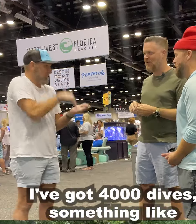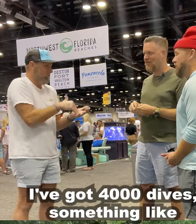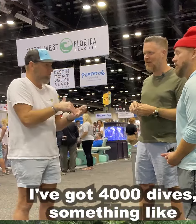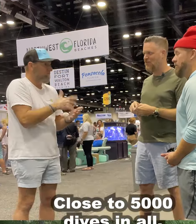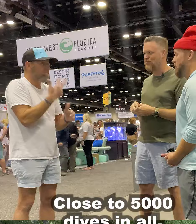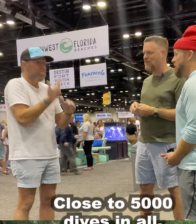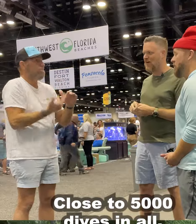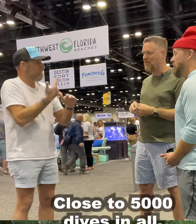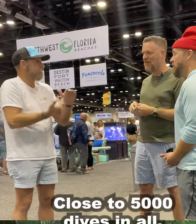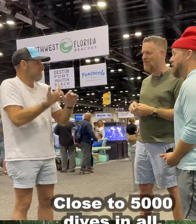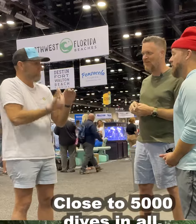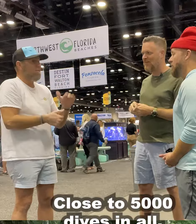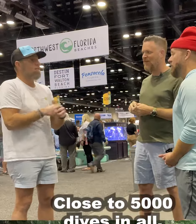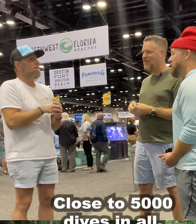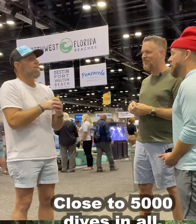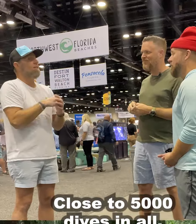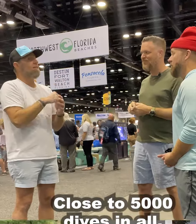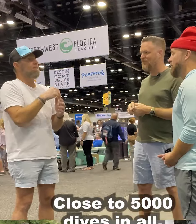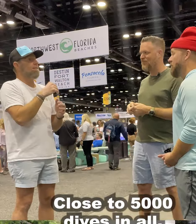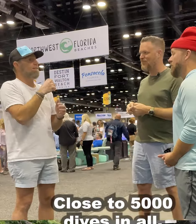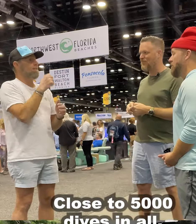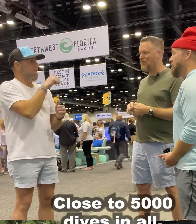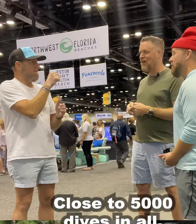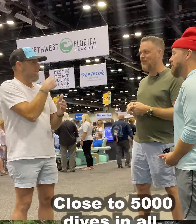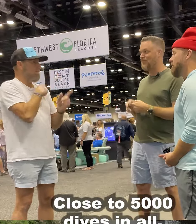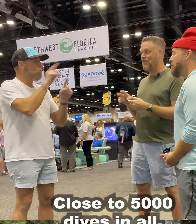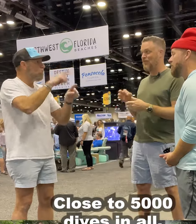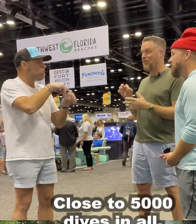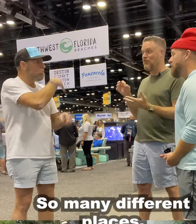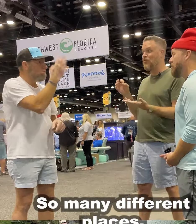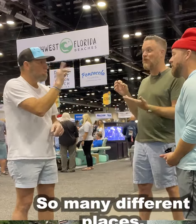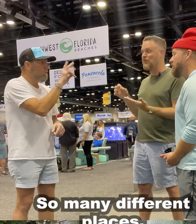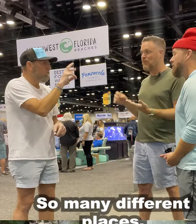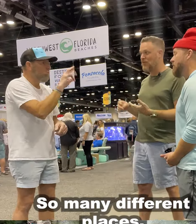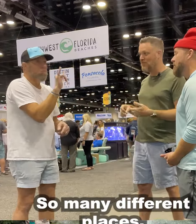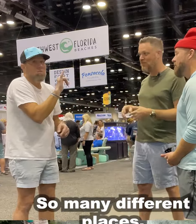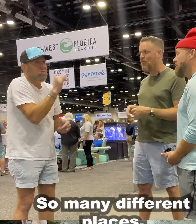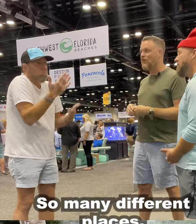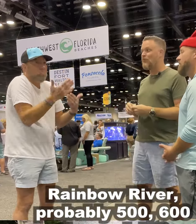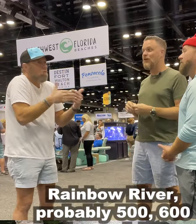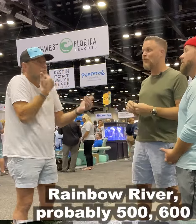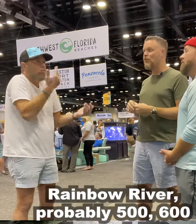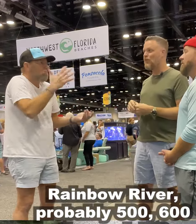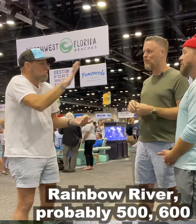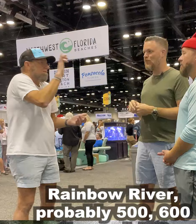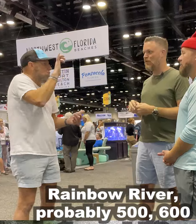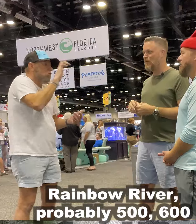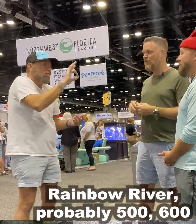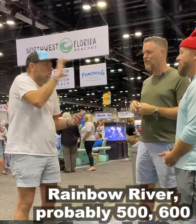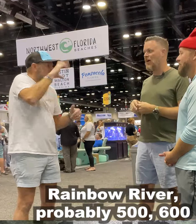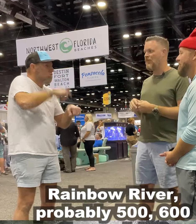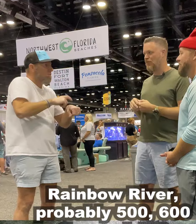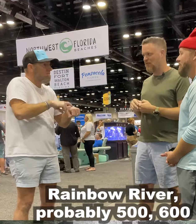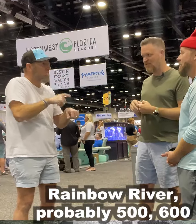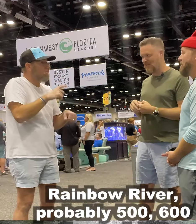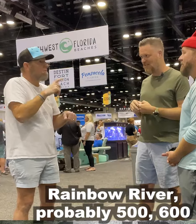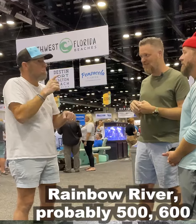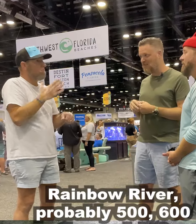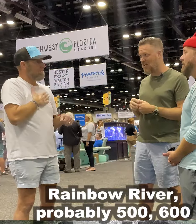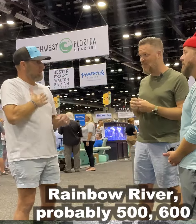like that, close to 5,000. I've dived in so many different places. Rainbow River, probably 500, 600 times.